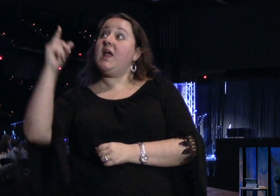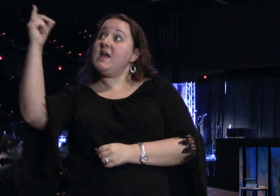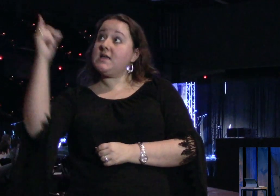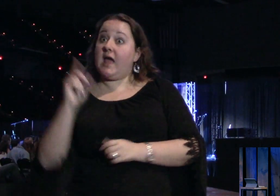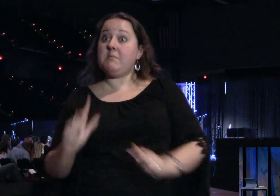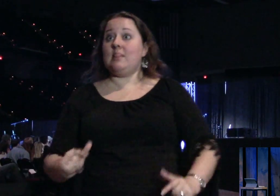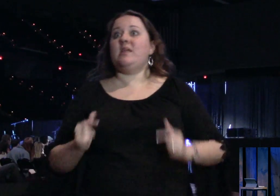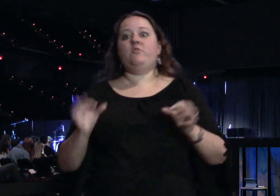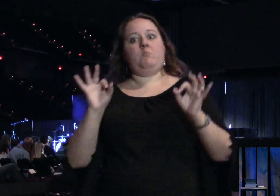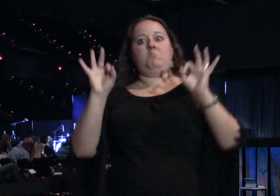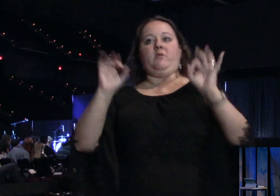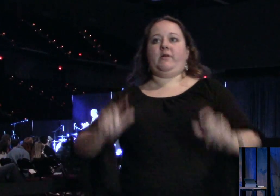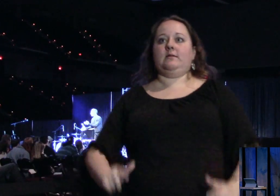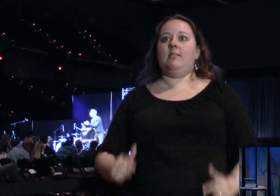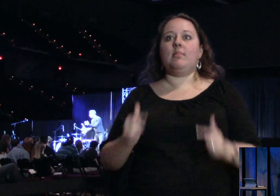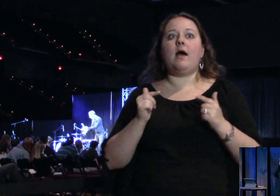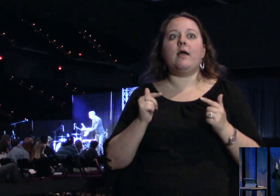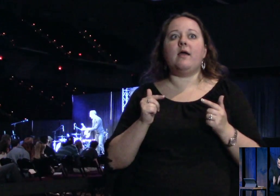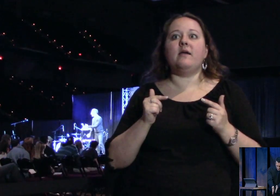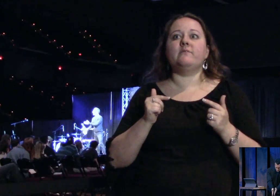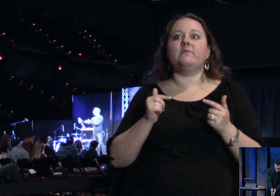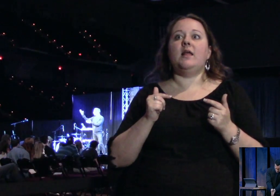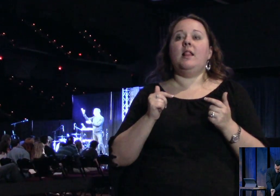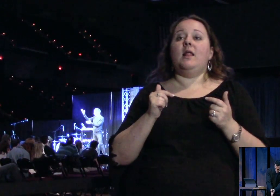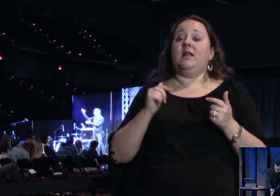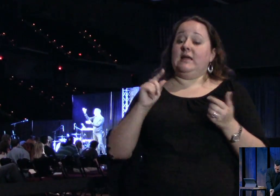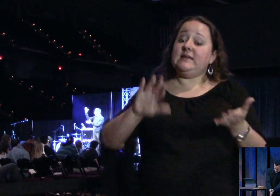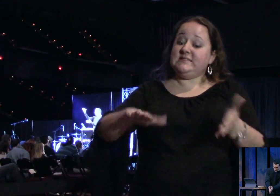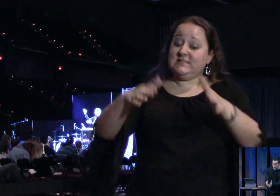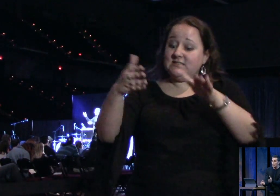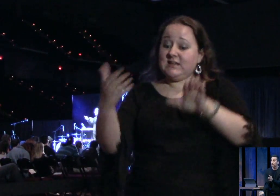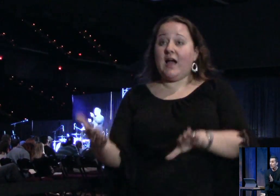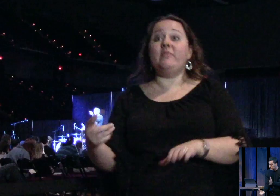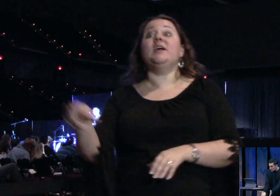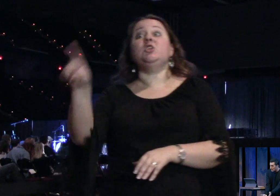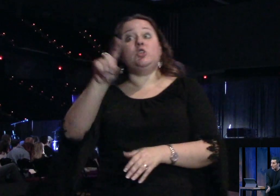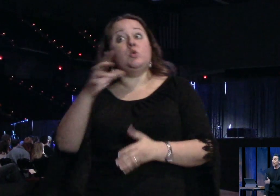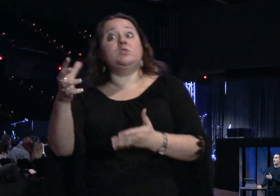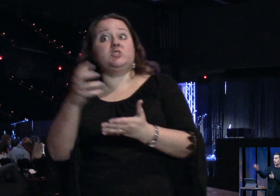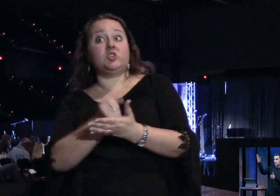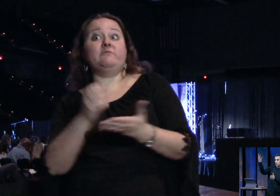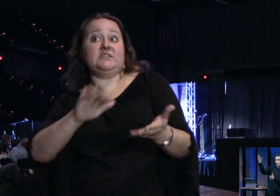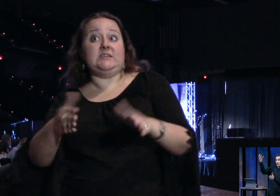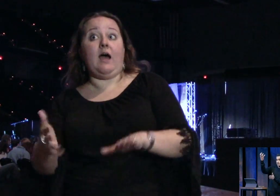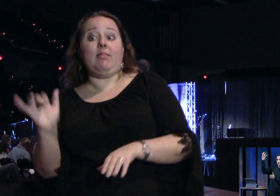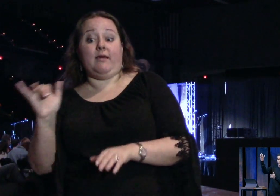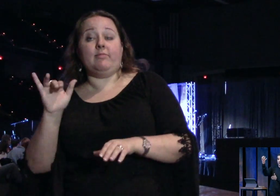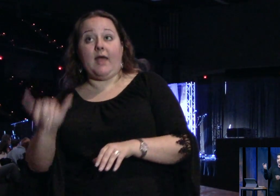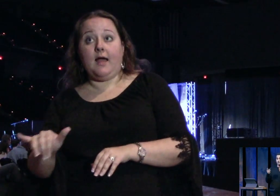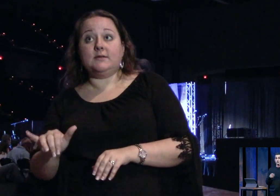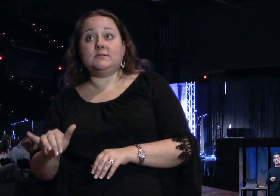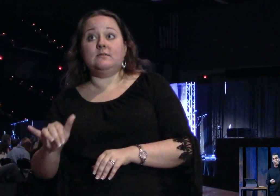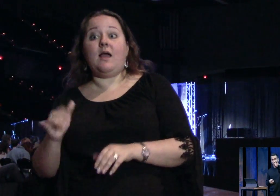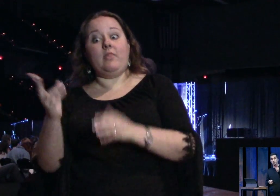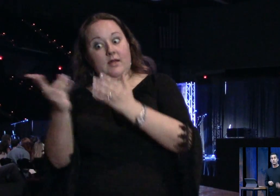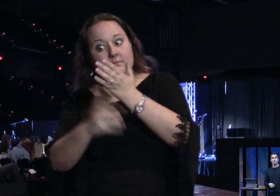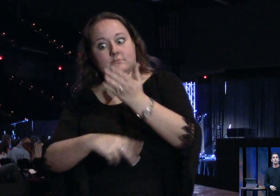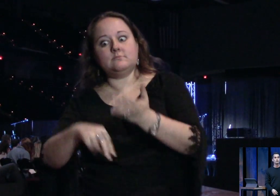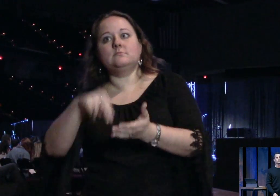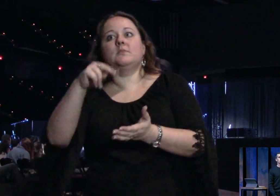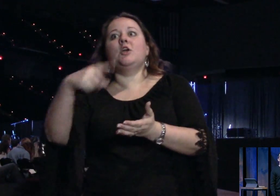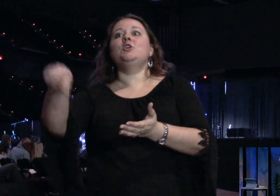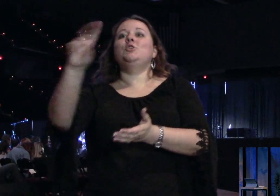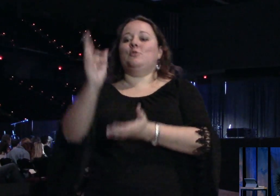Jesus Christ came and lived the life that you couldn't. He died the death that you deserved to die. He was raised to new life so that you